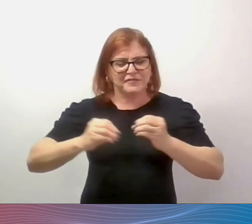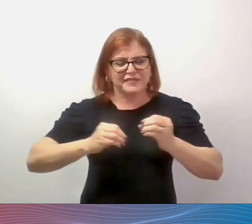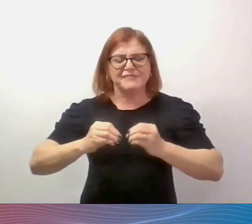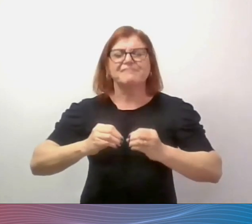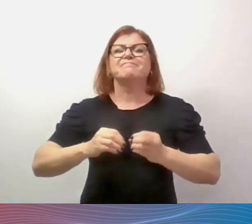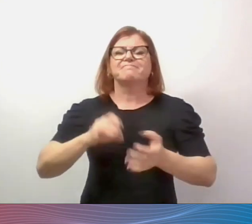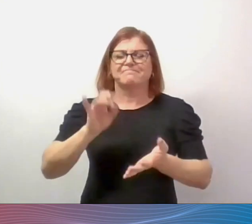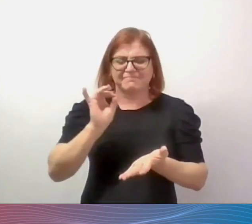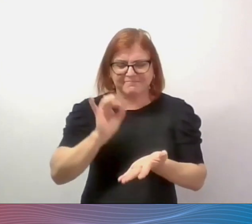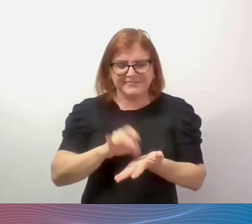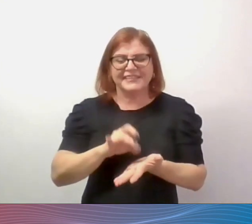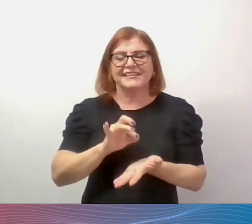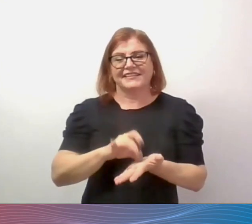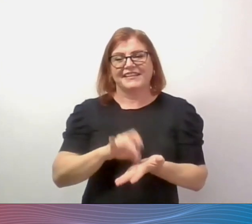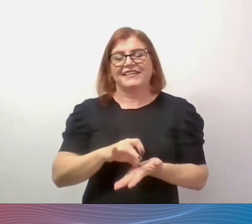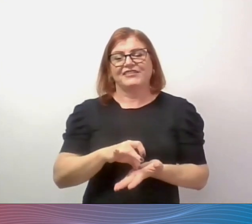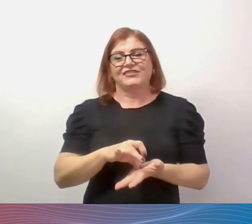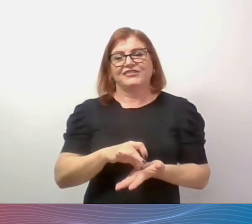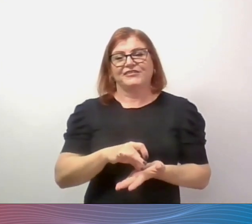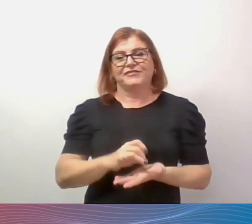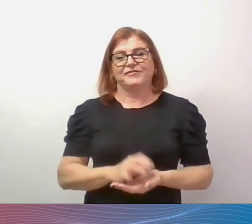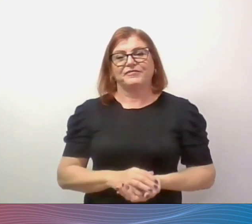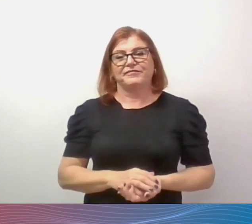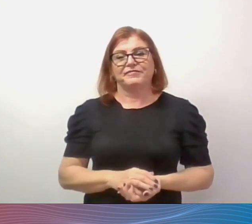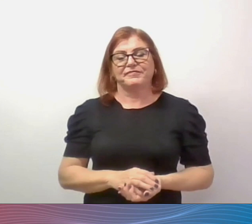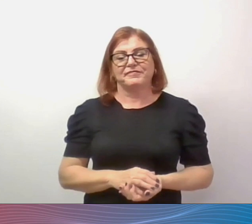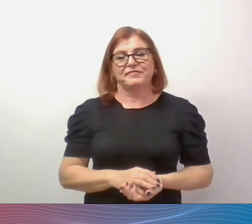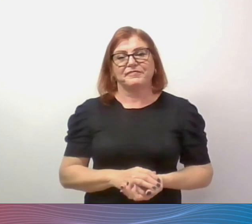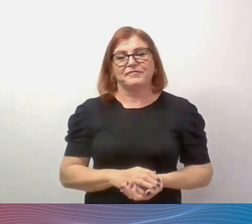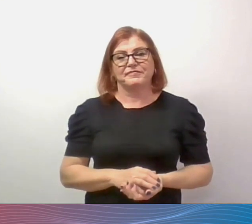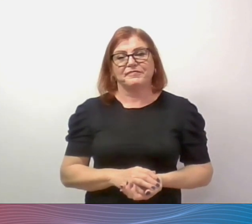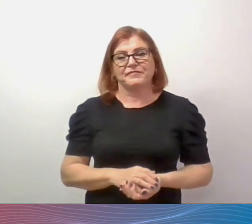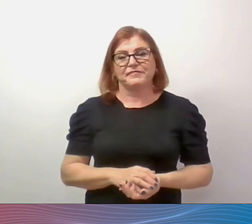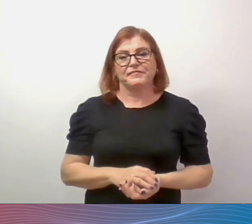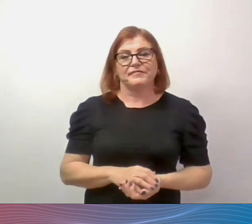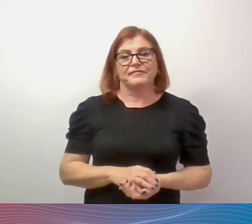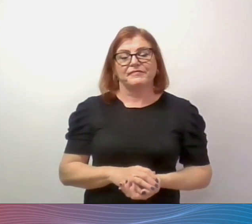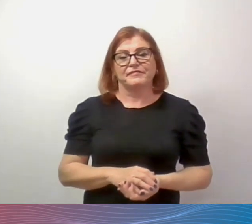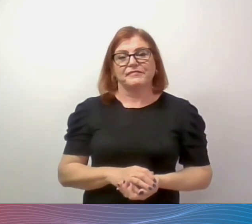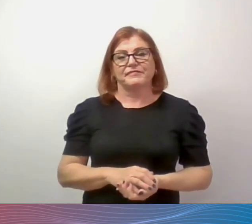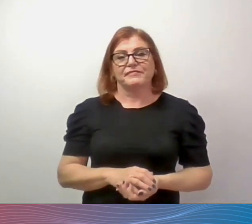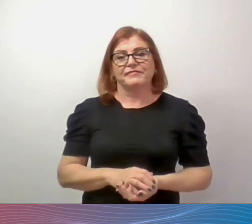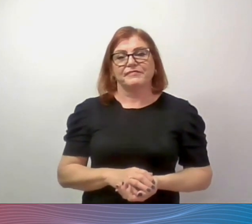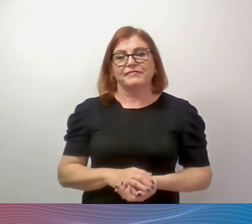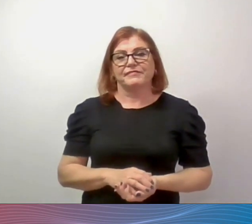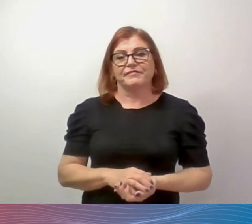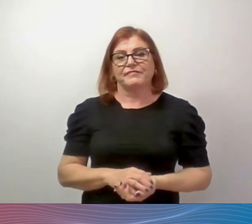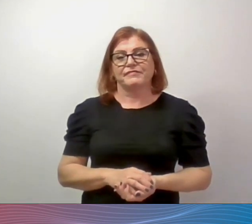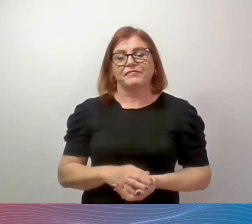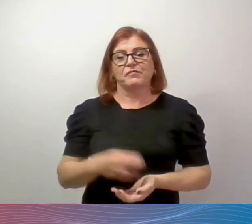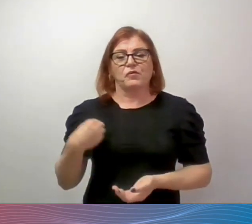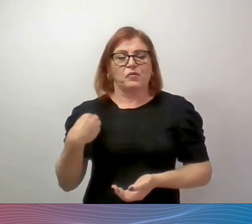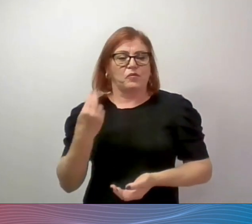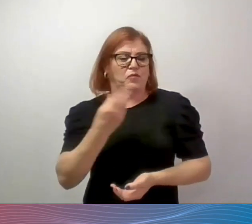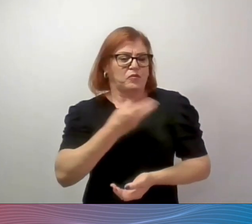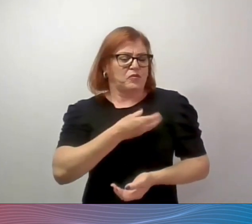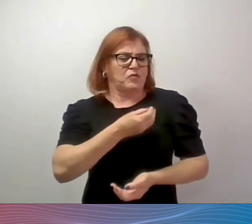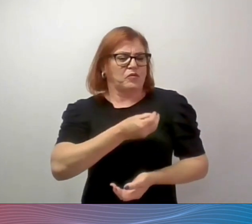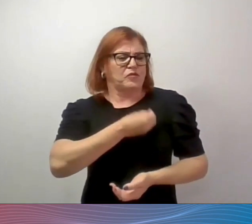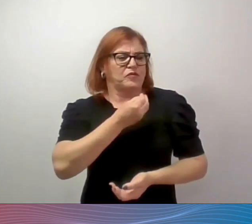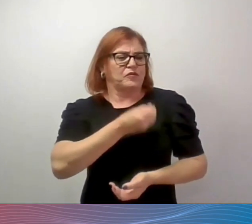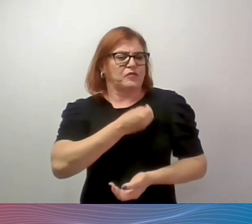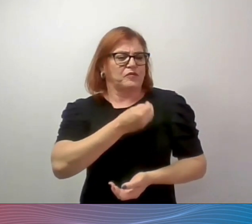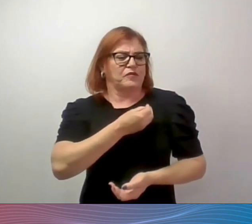We're full of reality, and our work is full of reality. A nossa conduta, o nosso comportamento já não tem